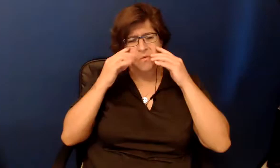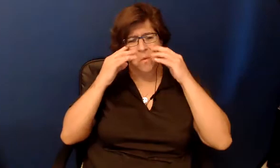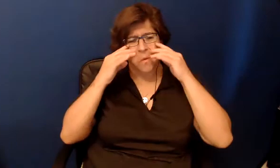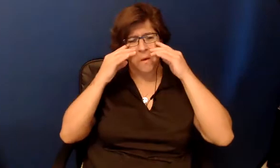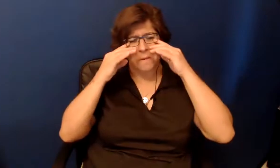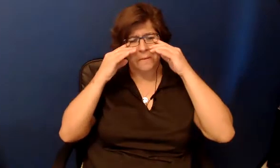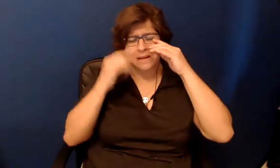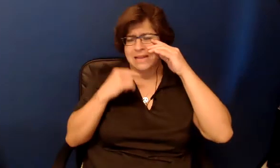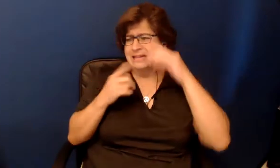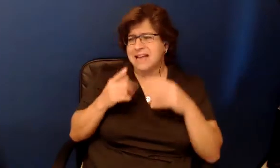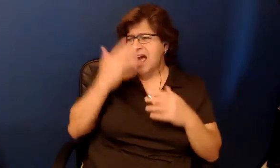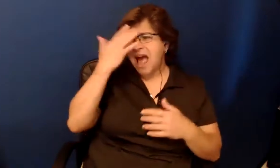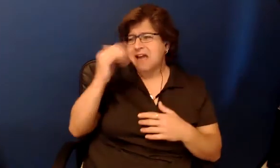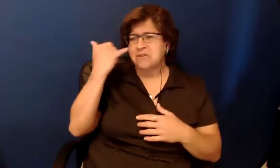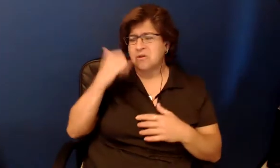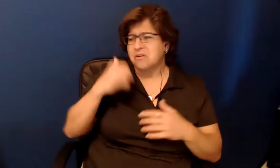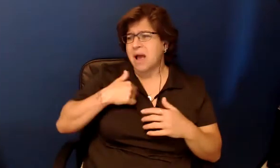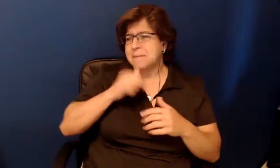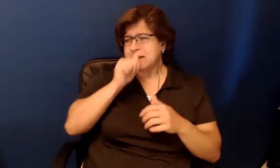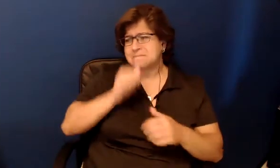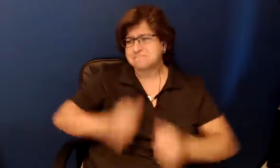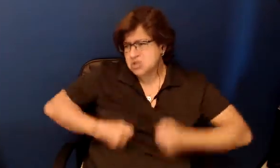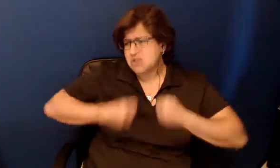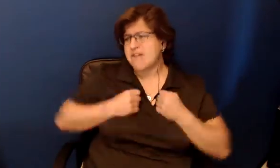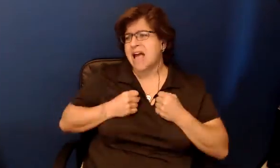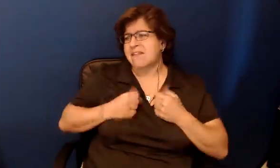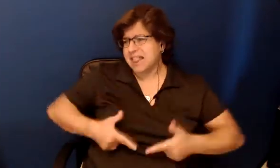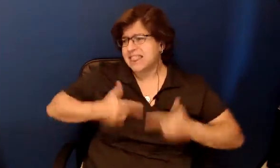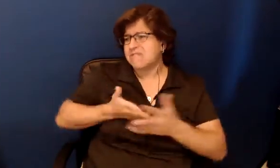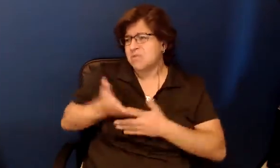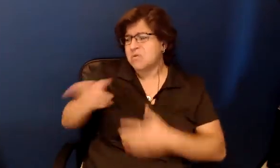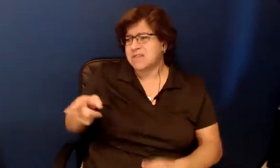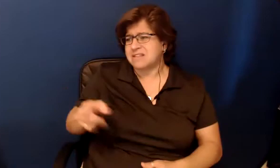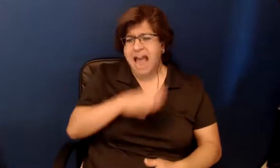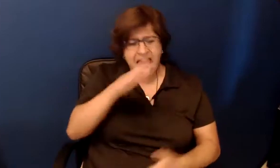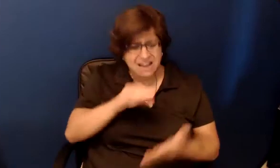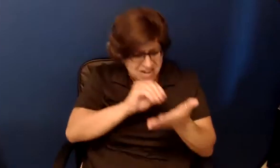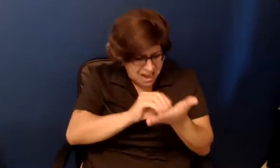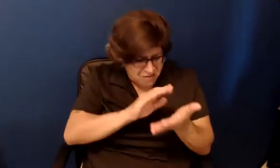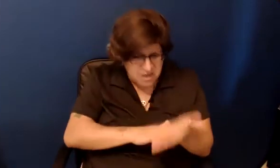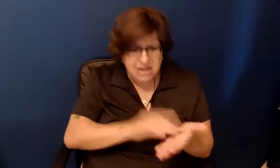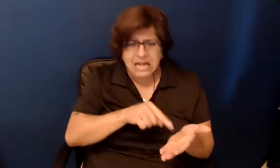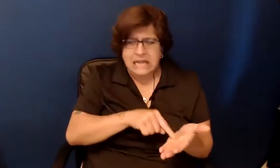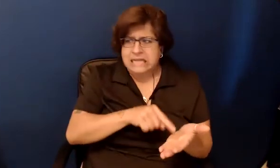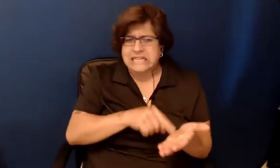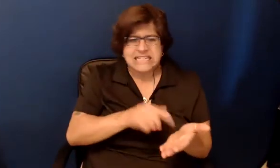and I had tears in my eyes, and I said, I don't know if I'm going to live through this. I'd never written stuff like that